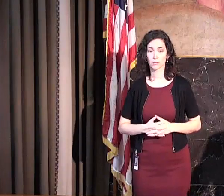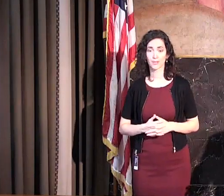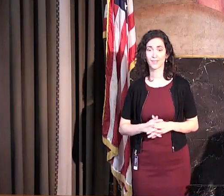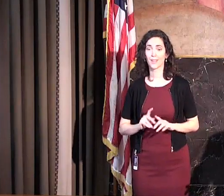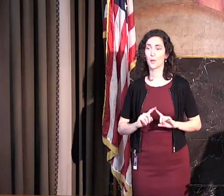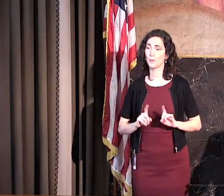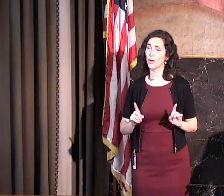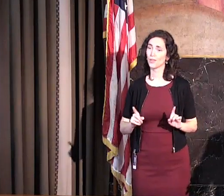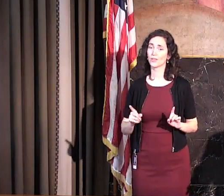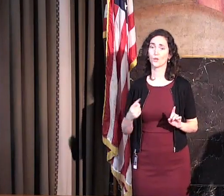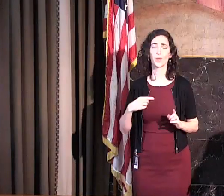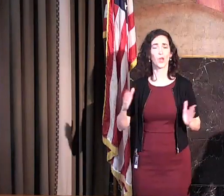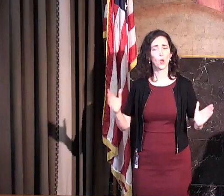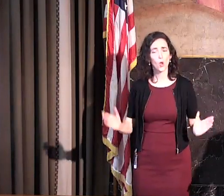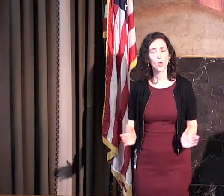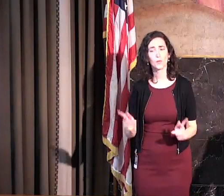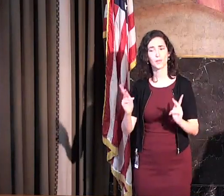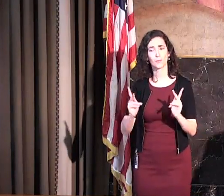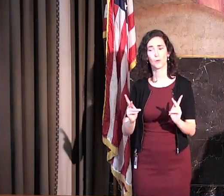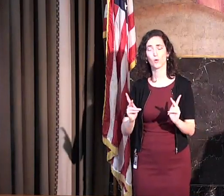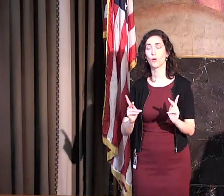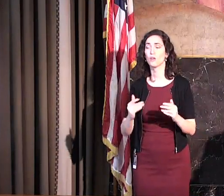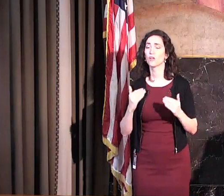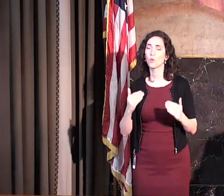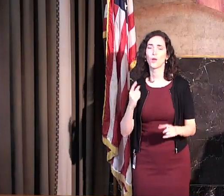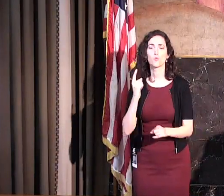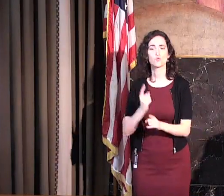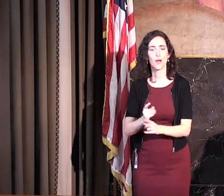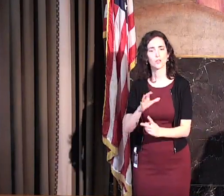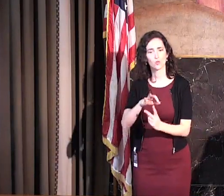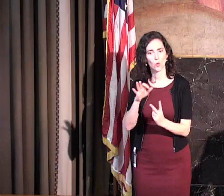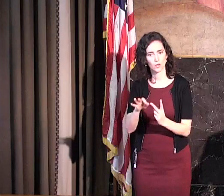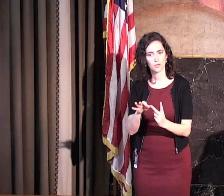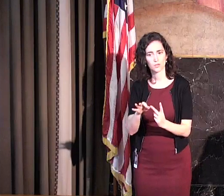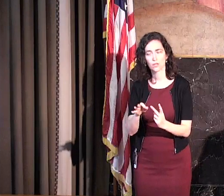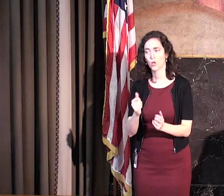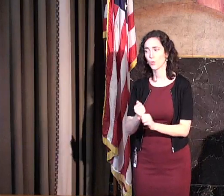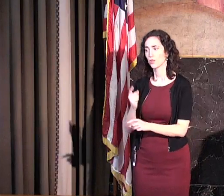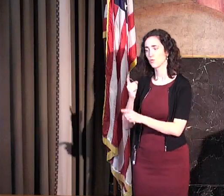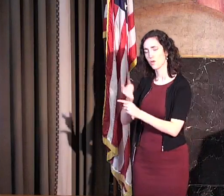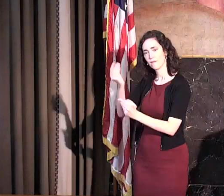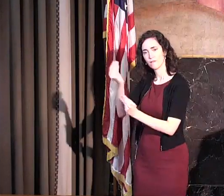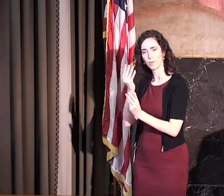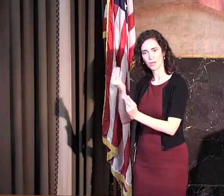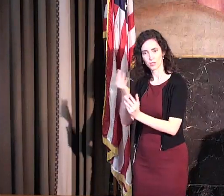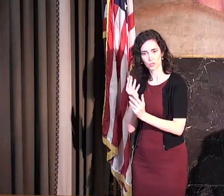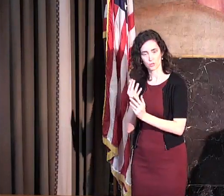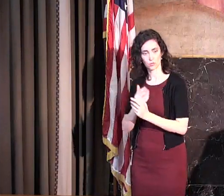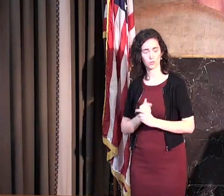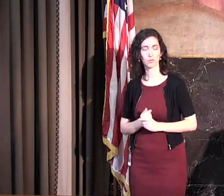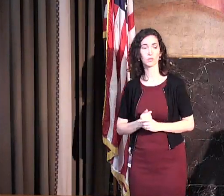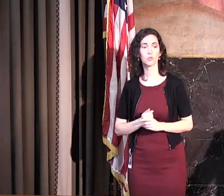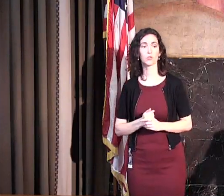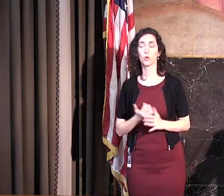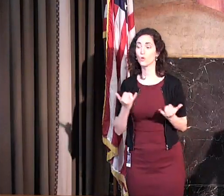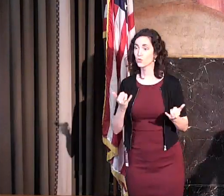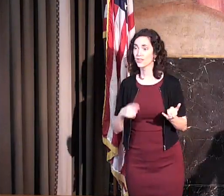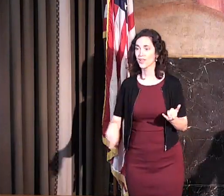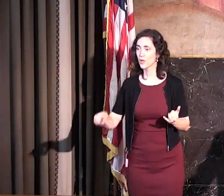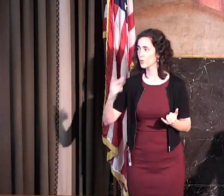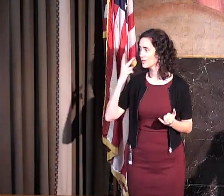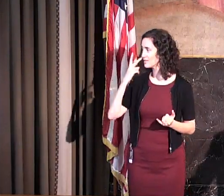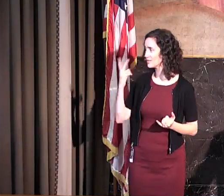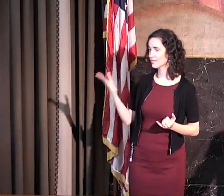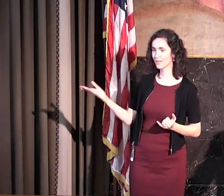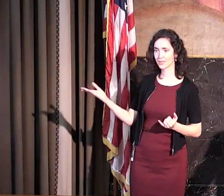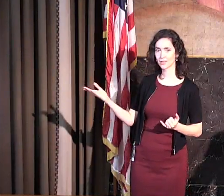But we're encouraging people to make the correct choice, an informed choice. And so if nothing that you've seen today, if nothing